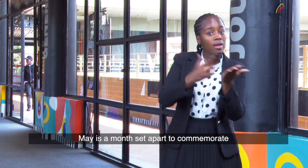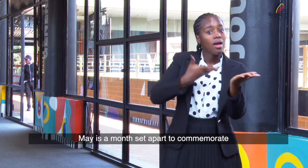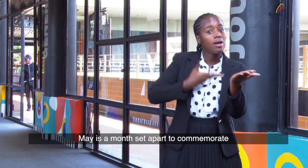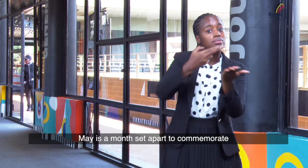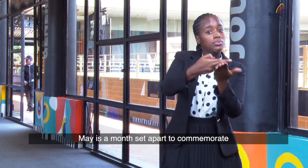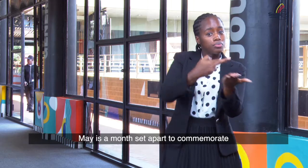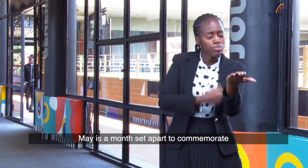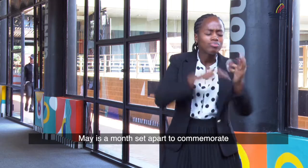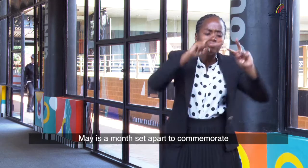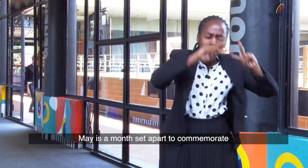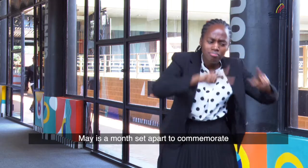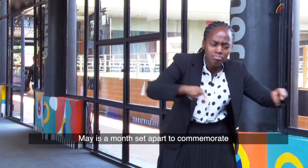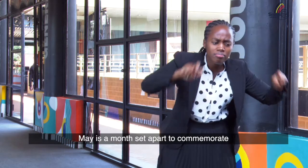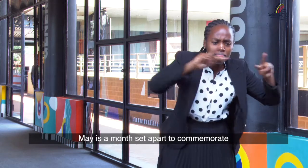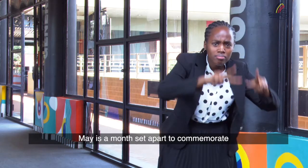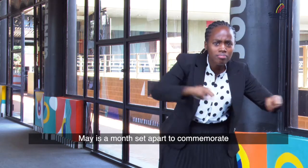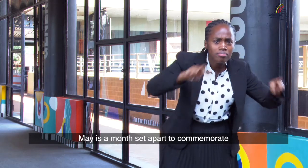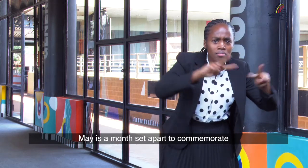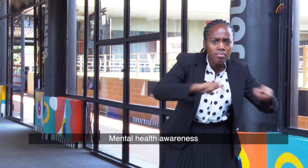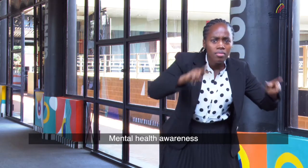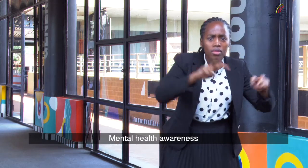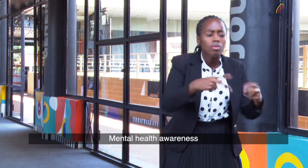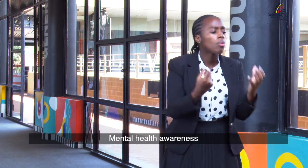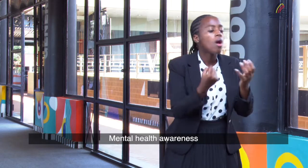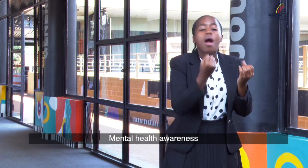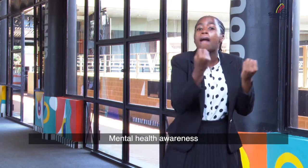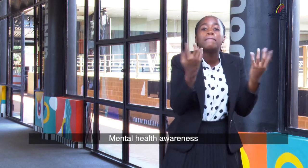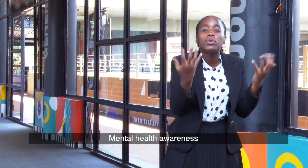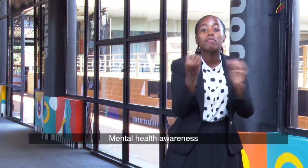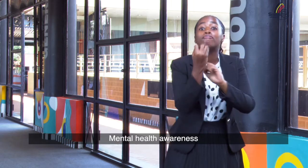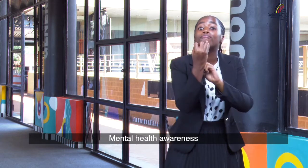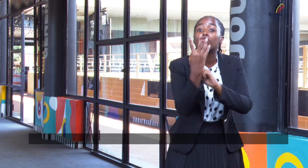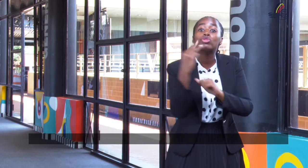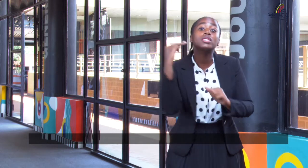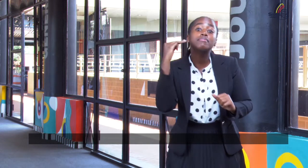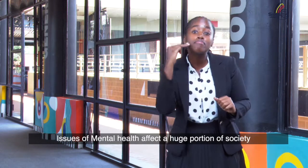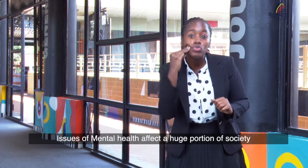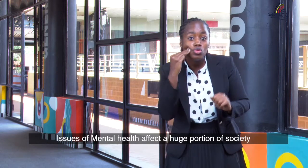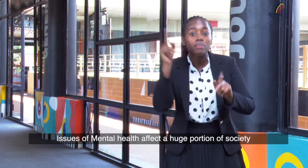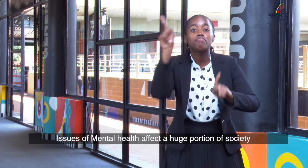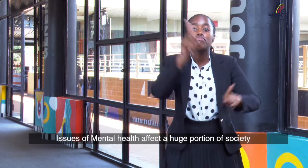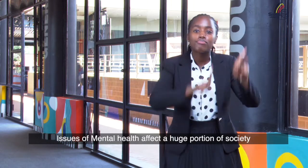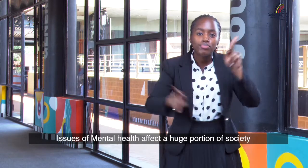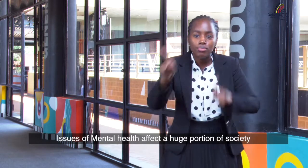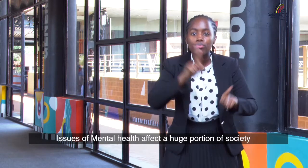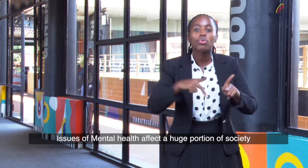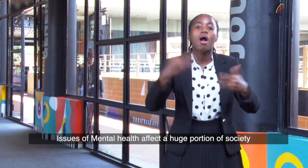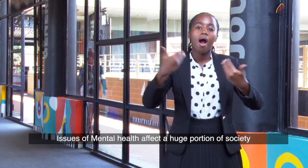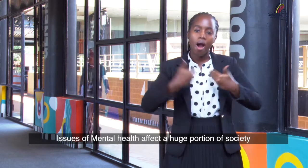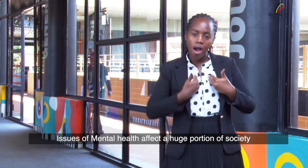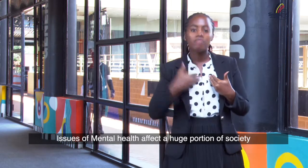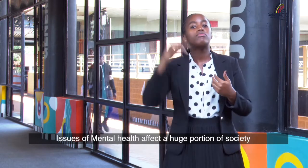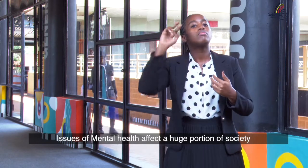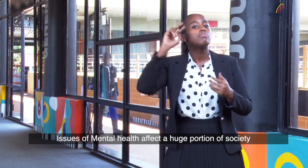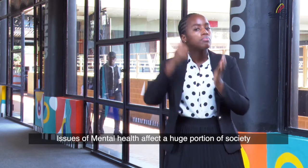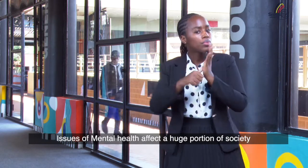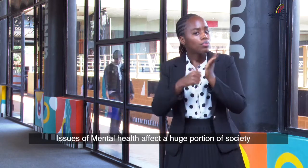month set apart to commemorate mental health awareness. Issues of mental health affect huge portion